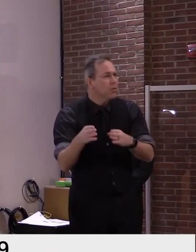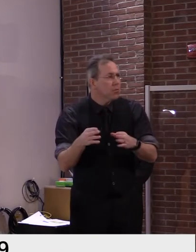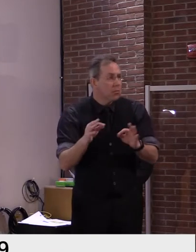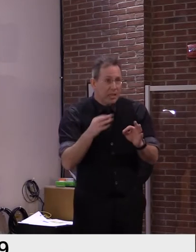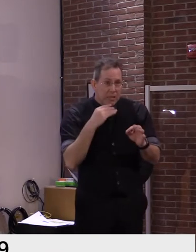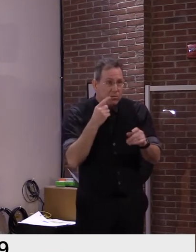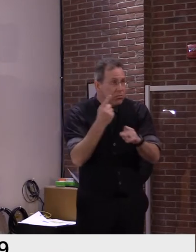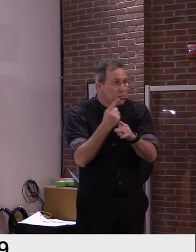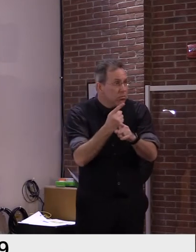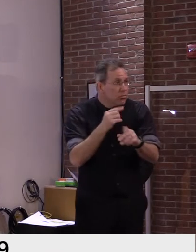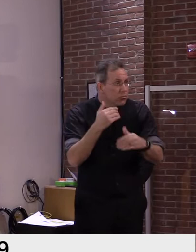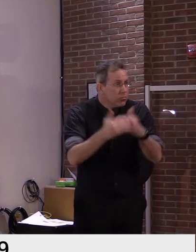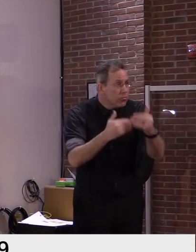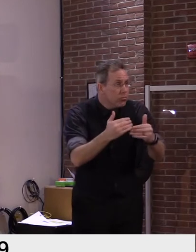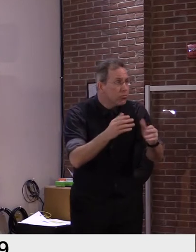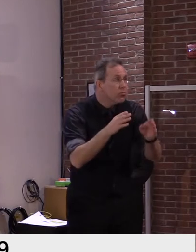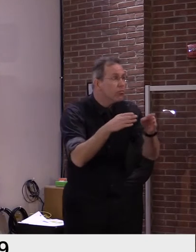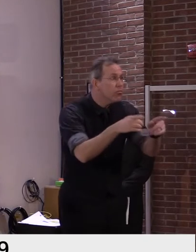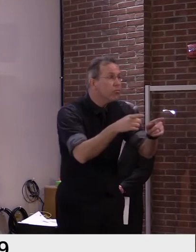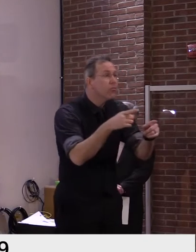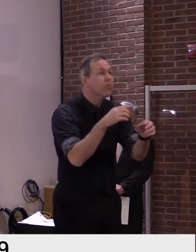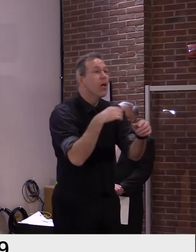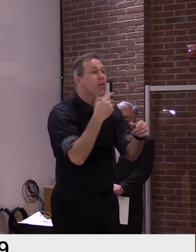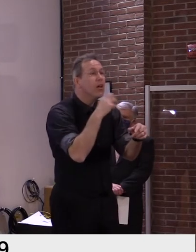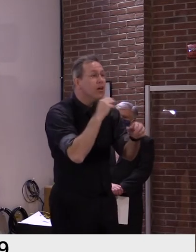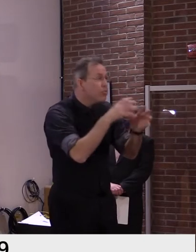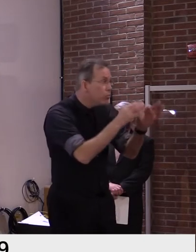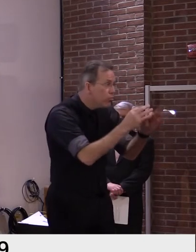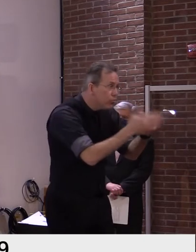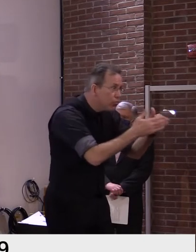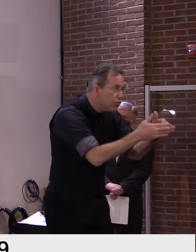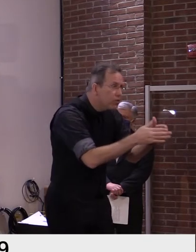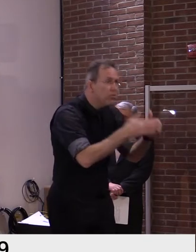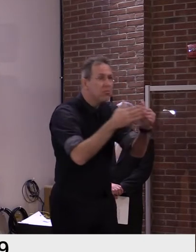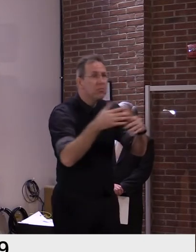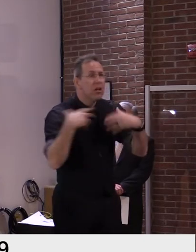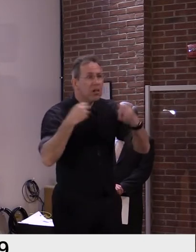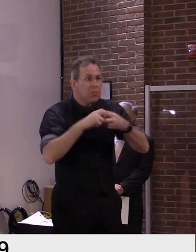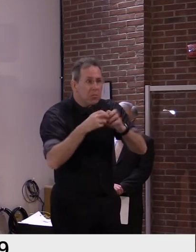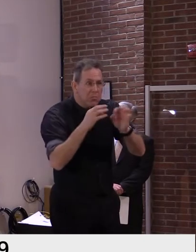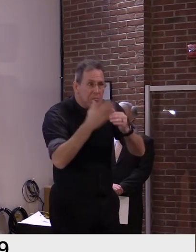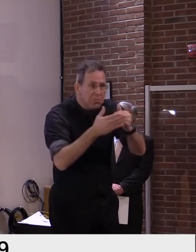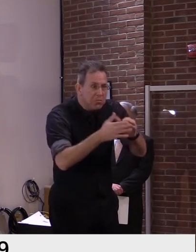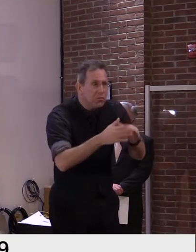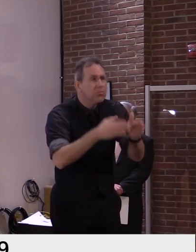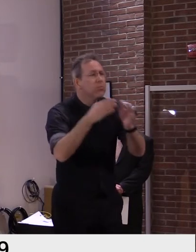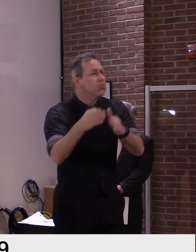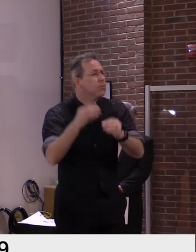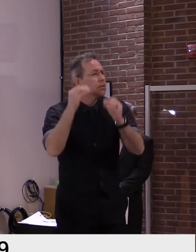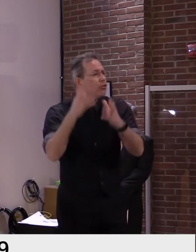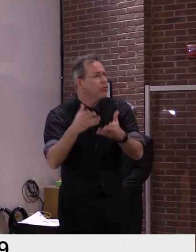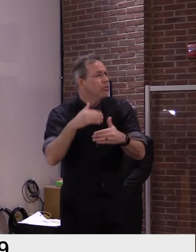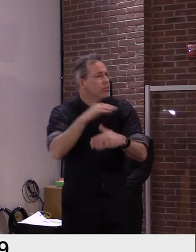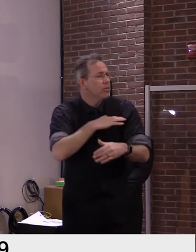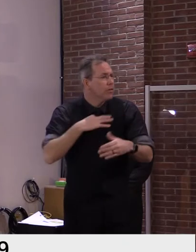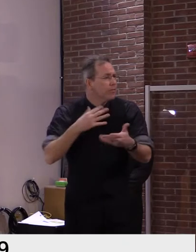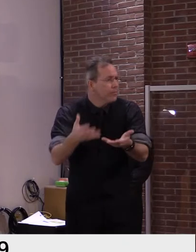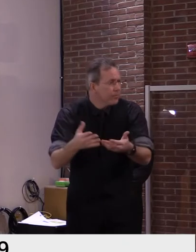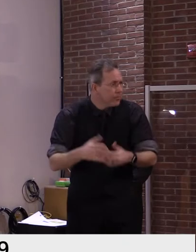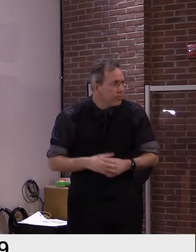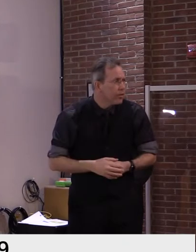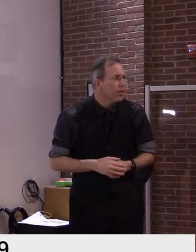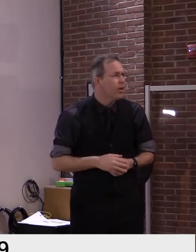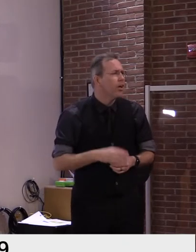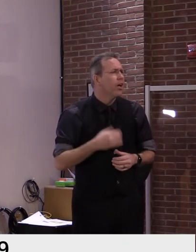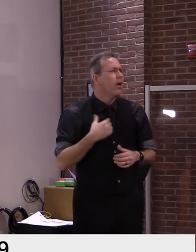approach. But again, we look at, we took care of, we feel, the vast majority of those who are